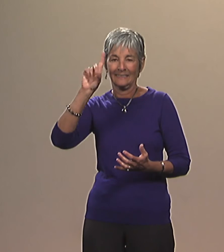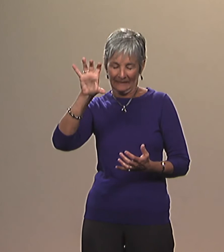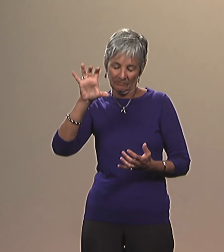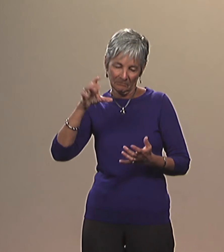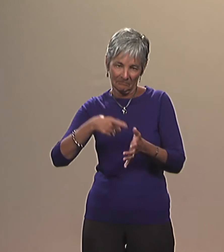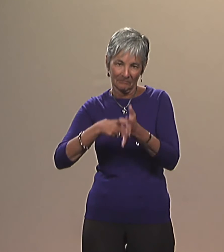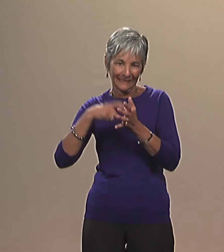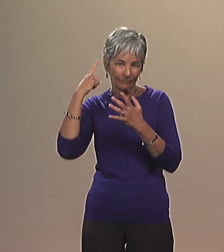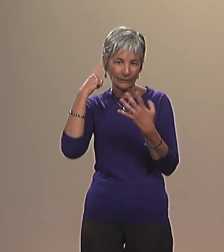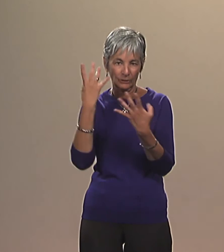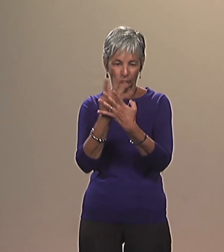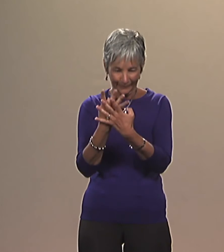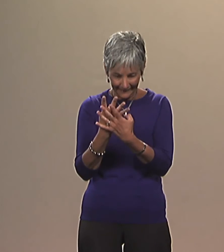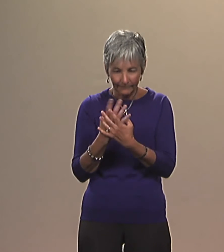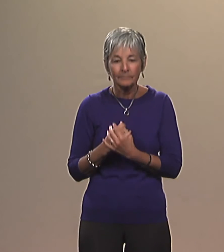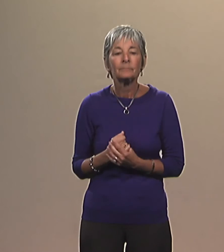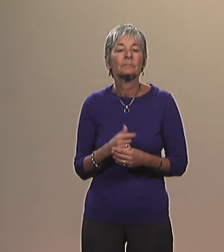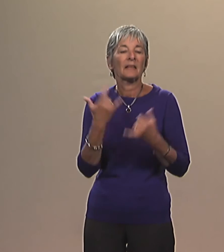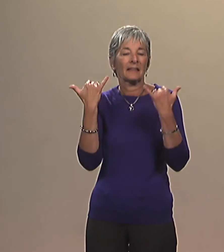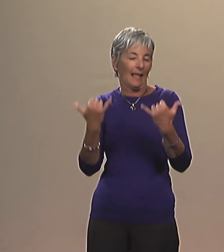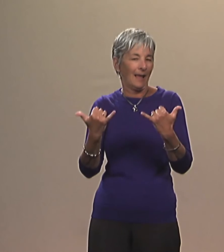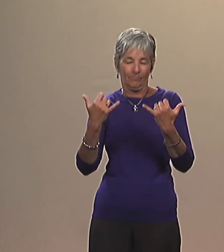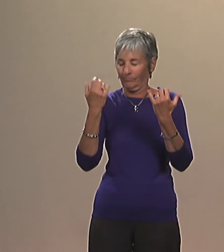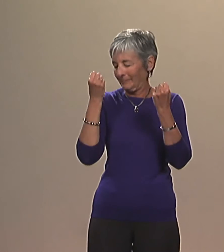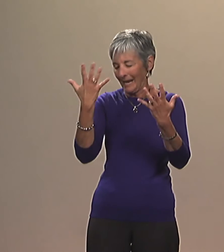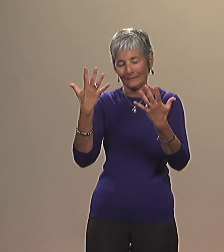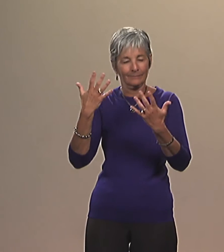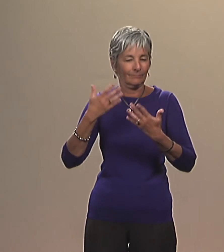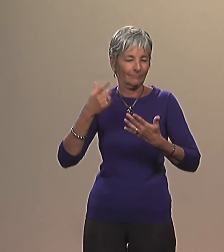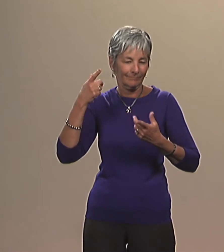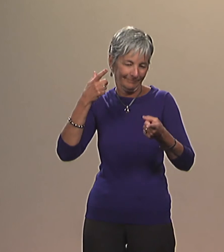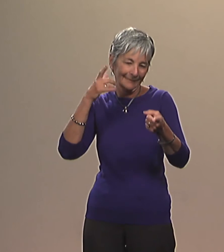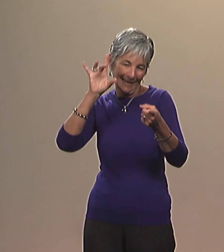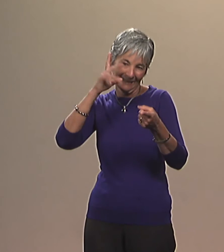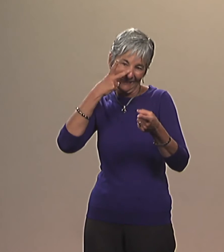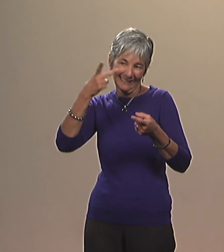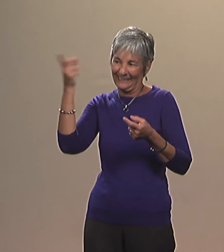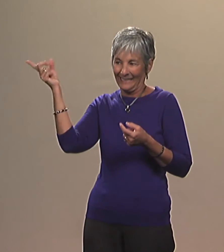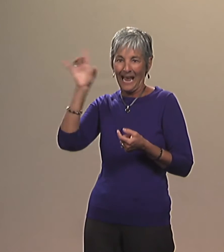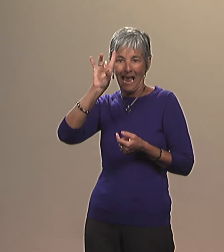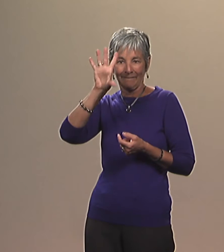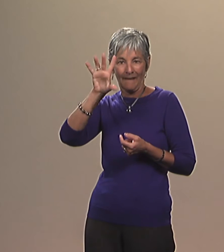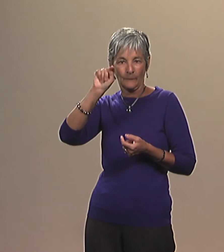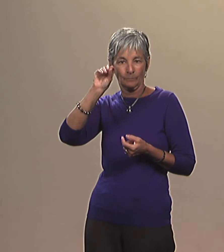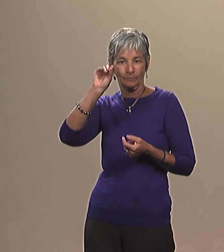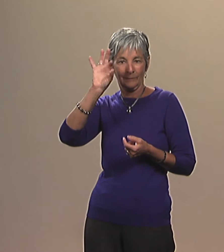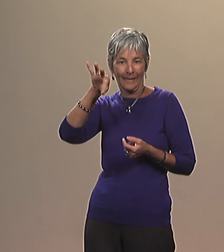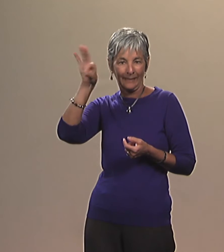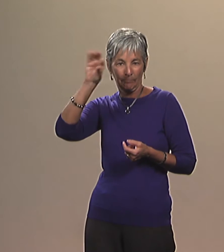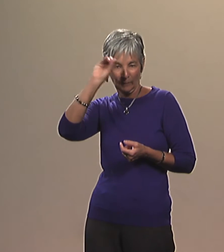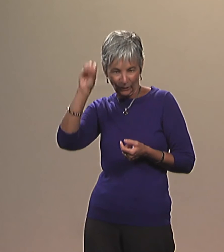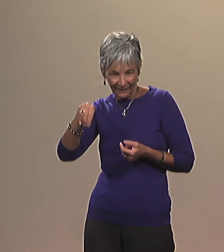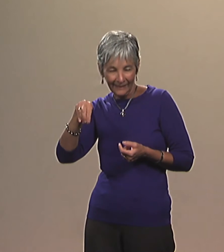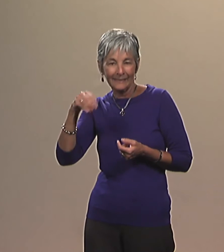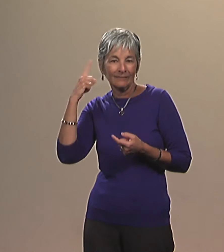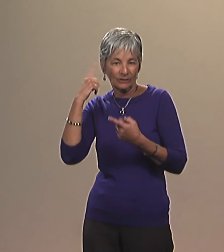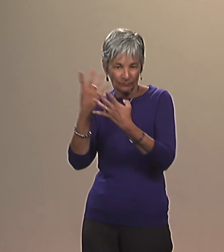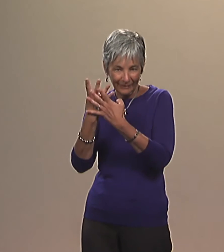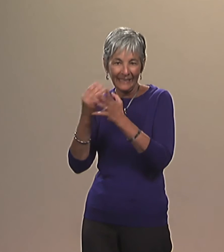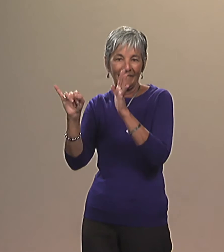states and DC require newborn hearing screening. Now, as you can see, many, 85.99%, of deaf